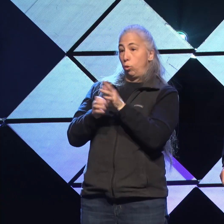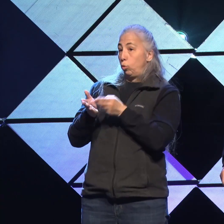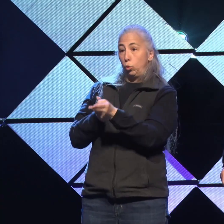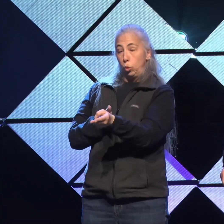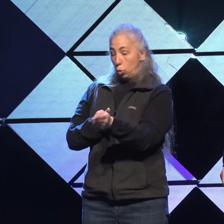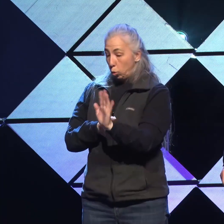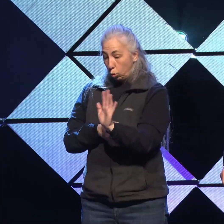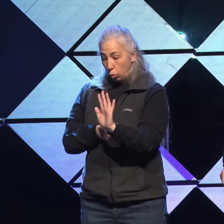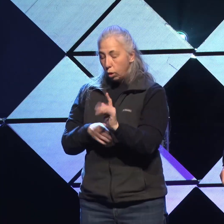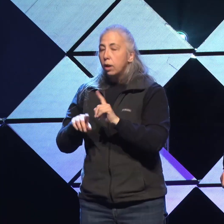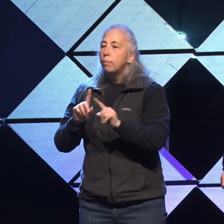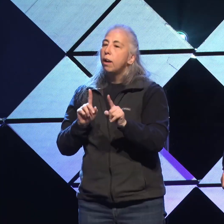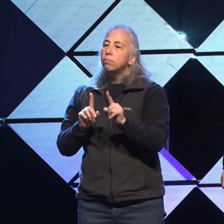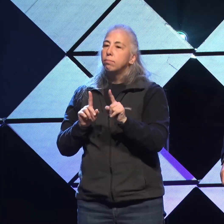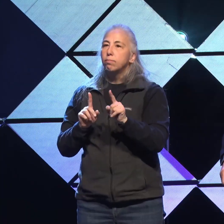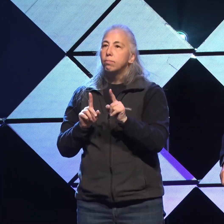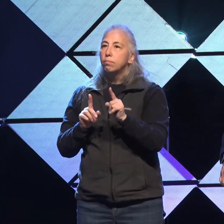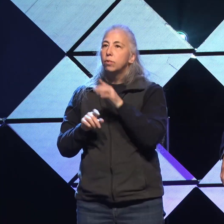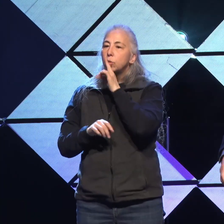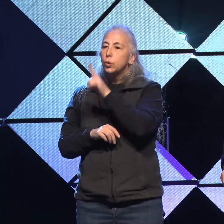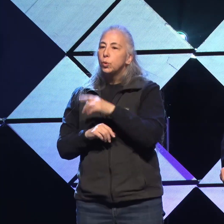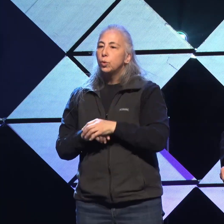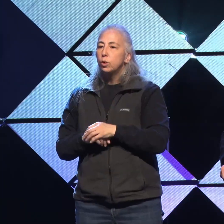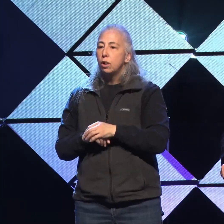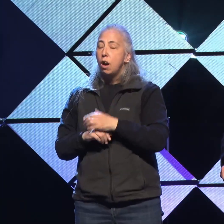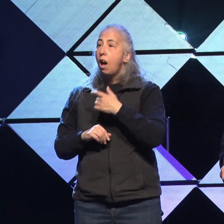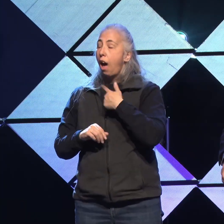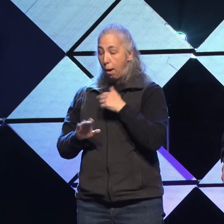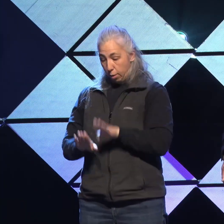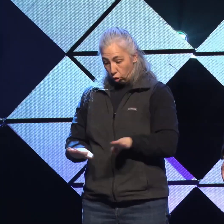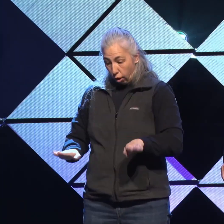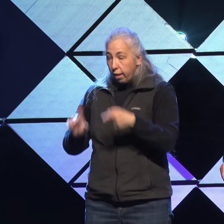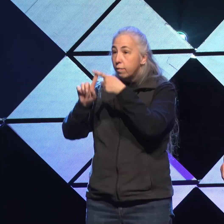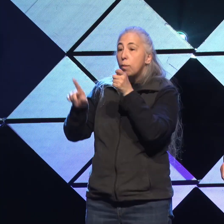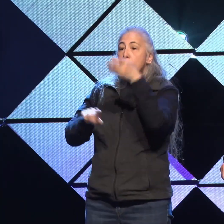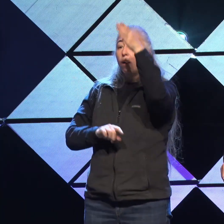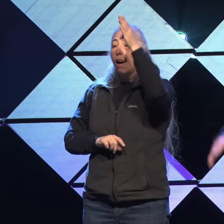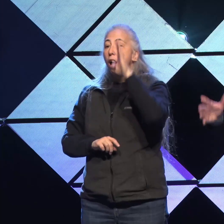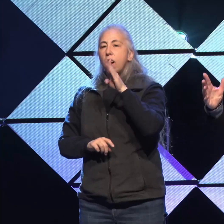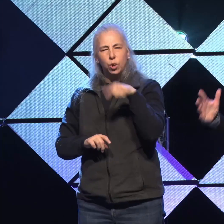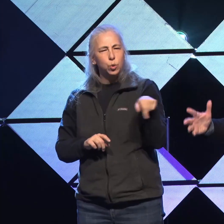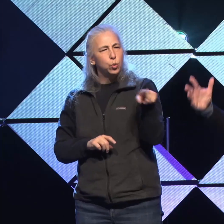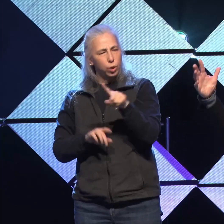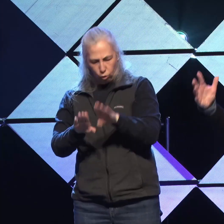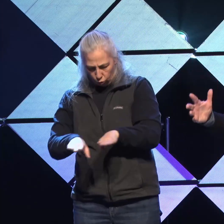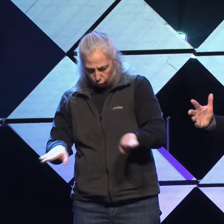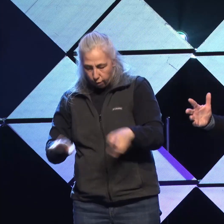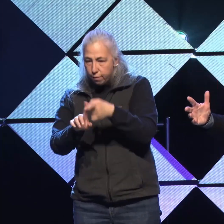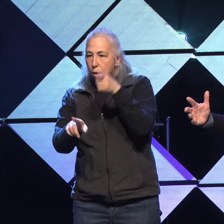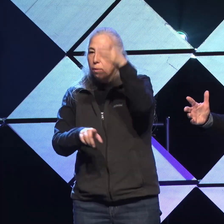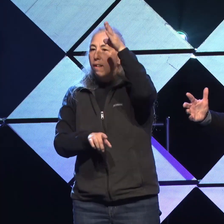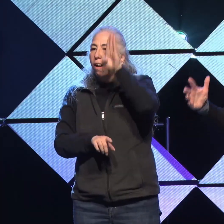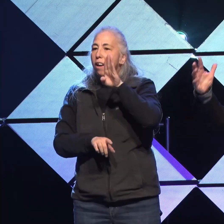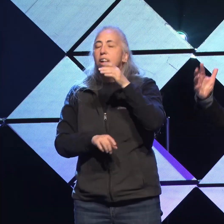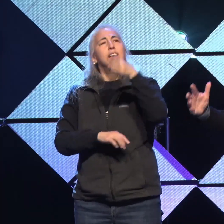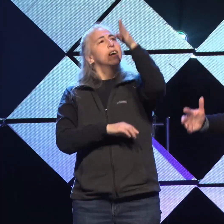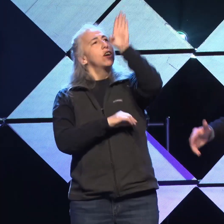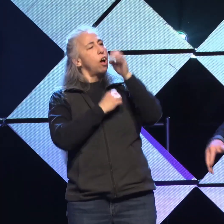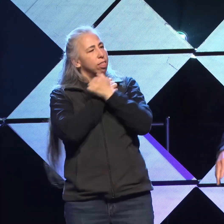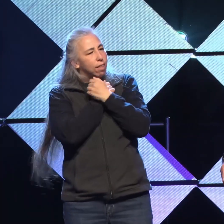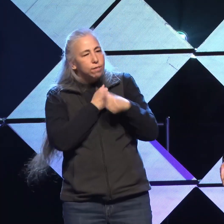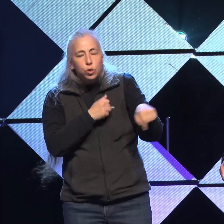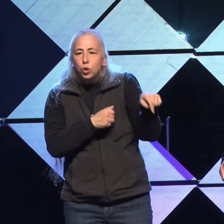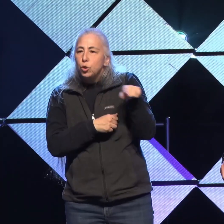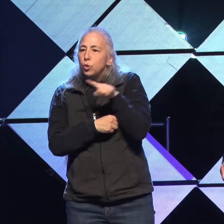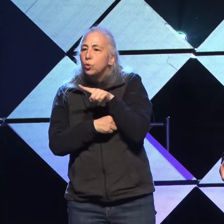but it's the truth. I'm a child of God. You're a child of God. You are loved by God just as you are. You're the crown